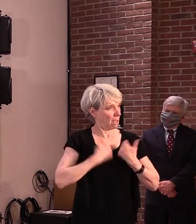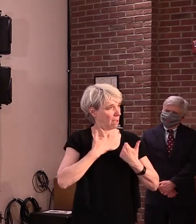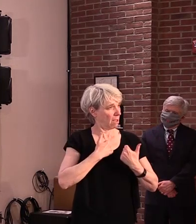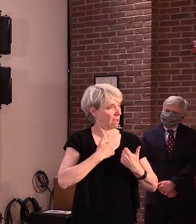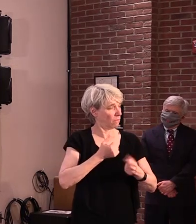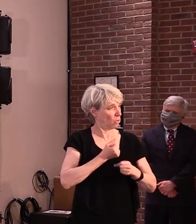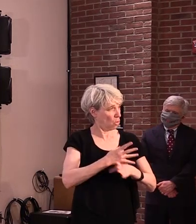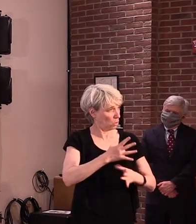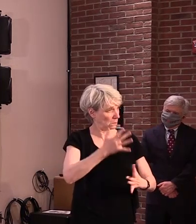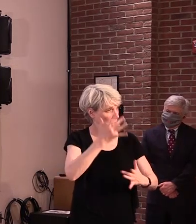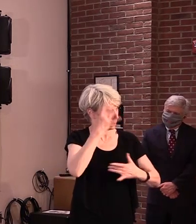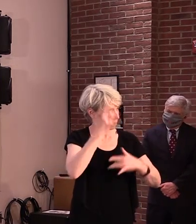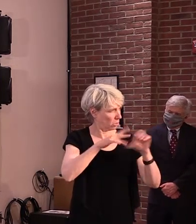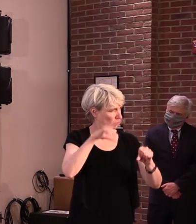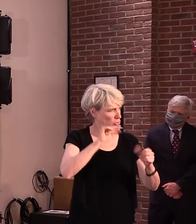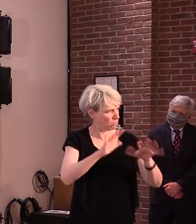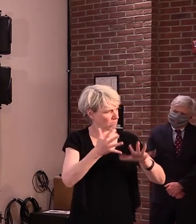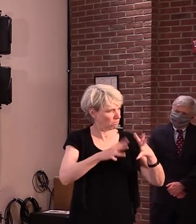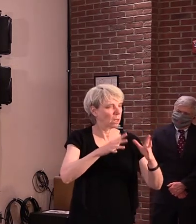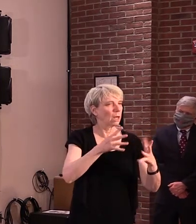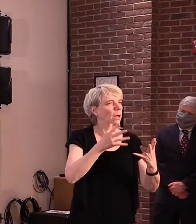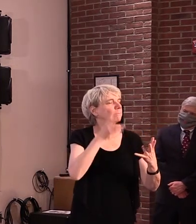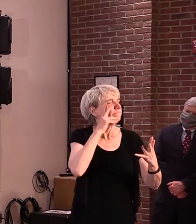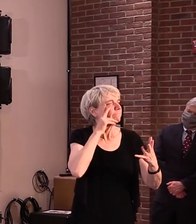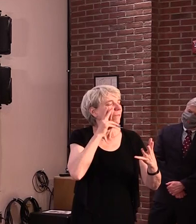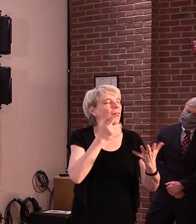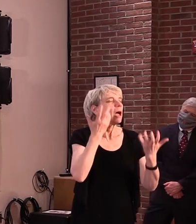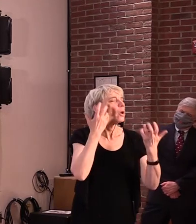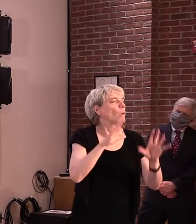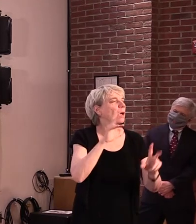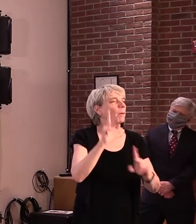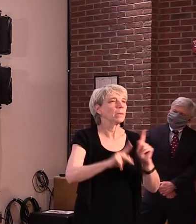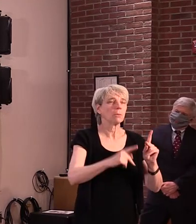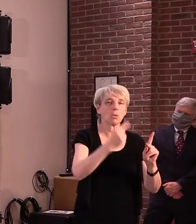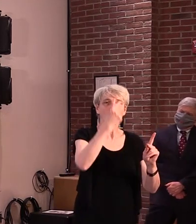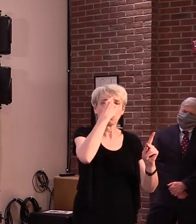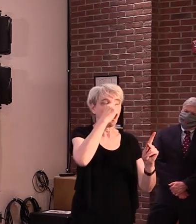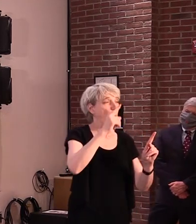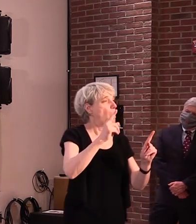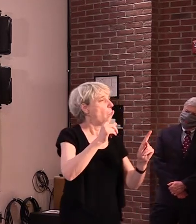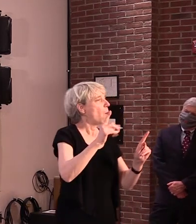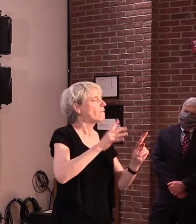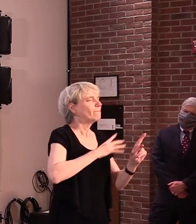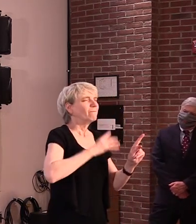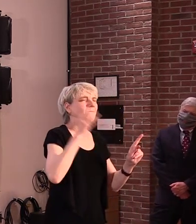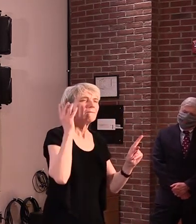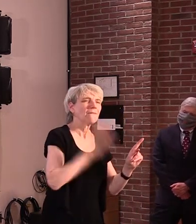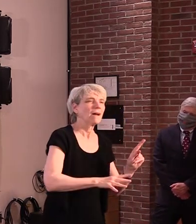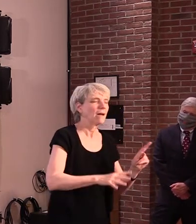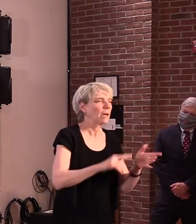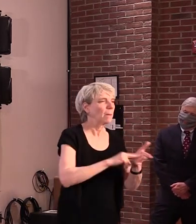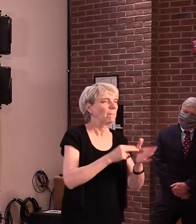changes we'd have to do. I wouldn't want people to have a message now that it's nowhere near as